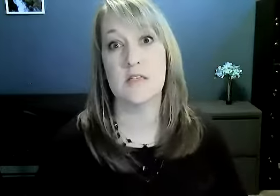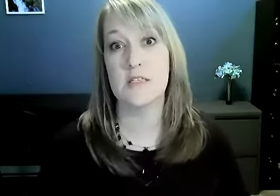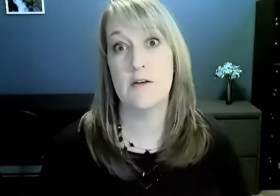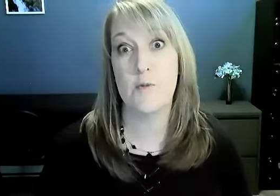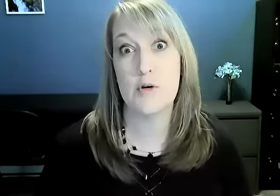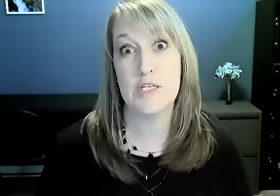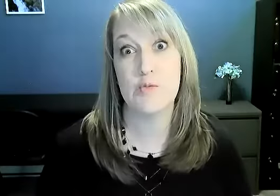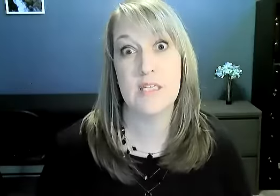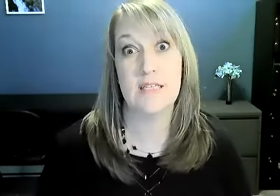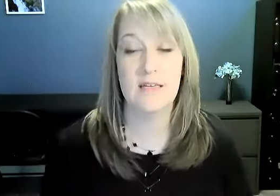do 42 million.